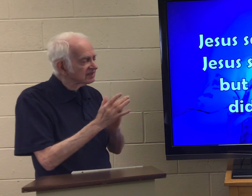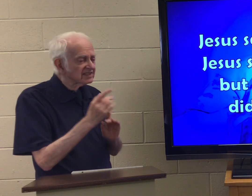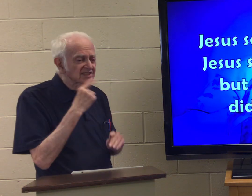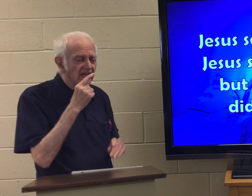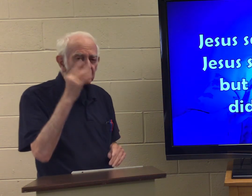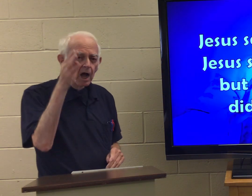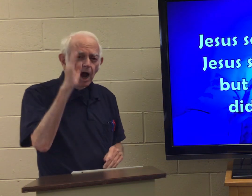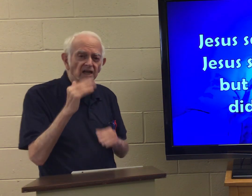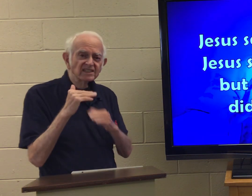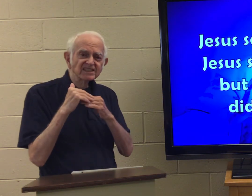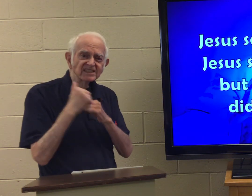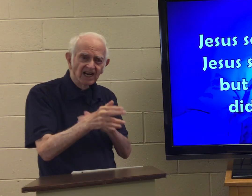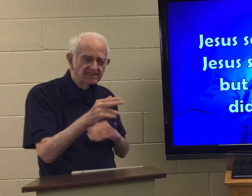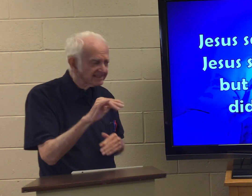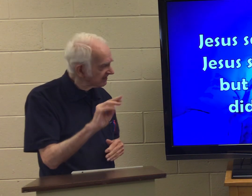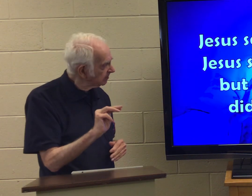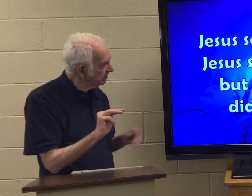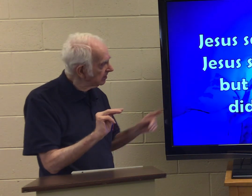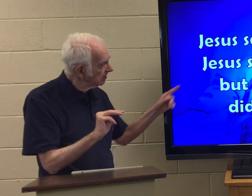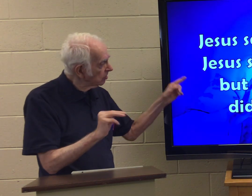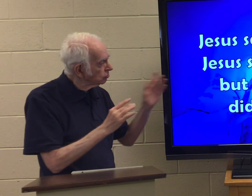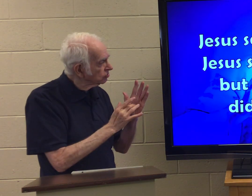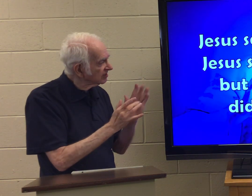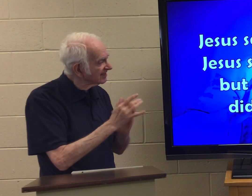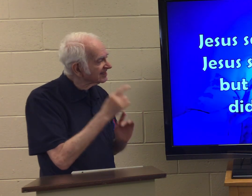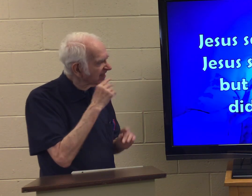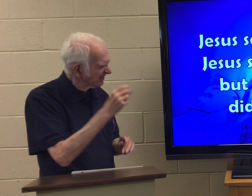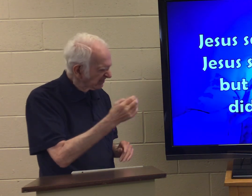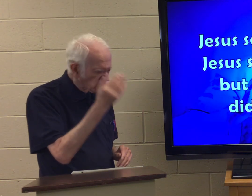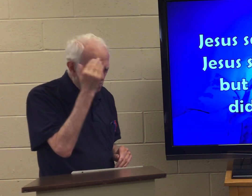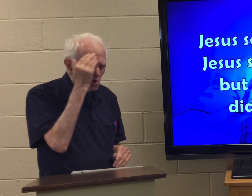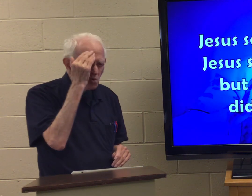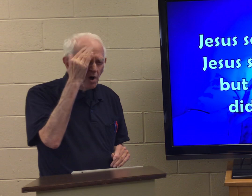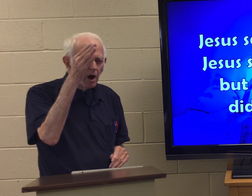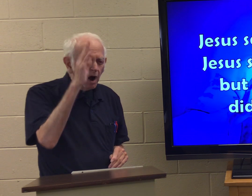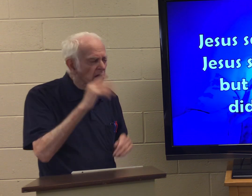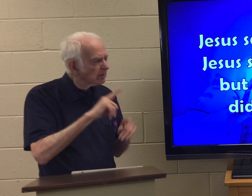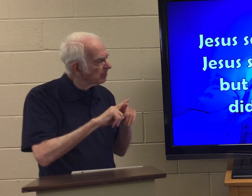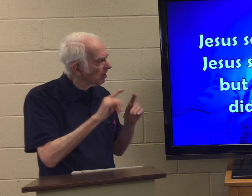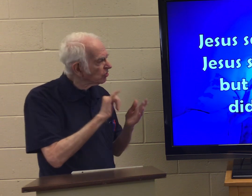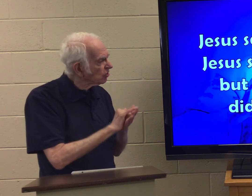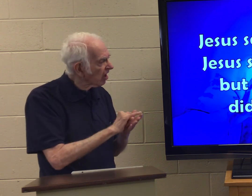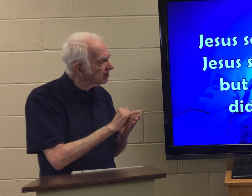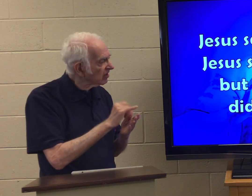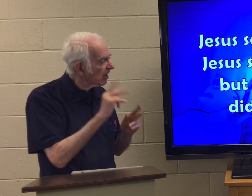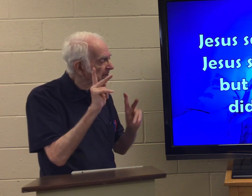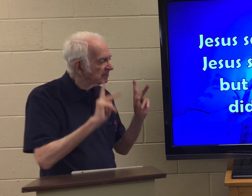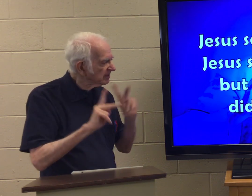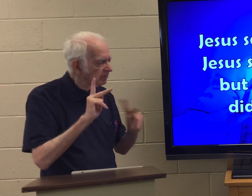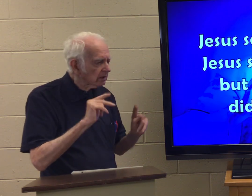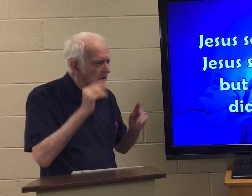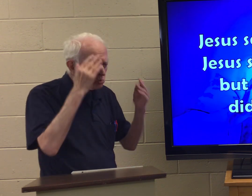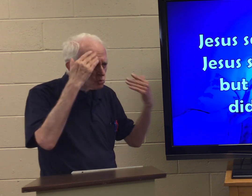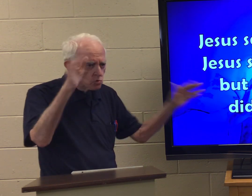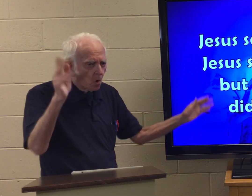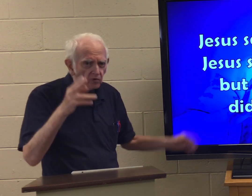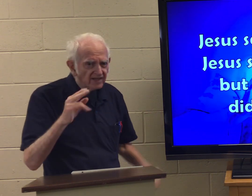Jesus said, God sent him. Jesus said he knew God, but that the people didn't know